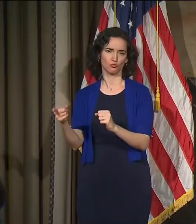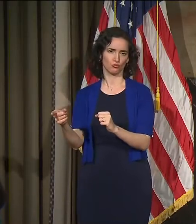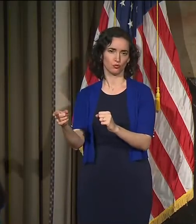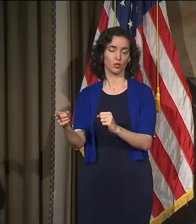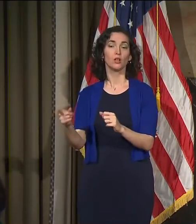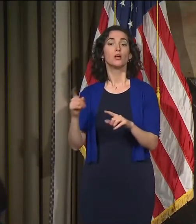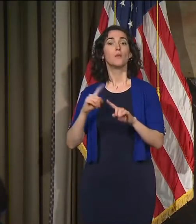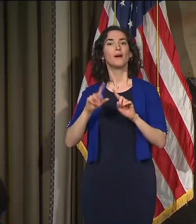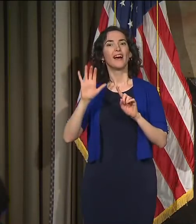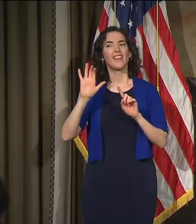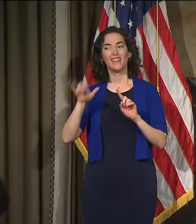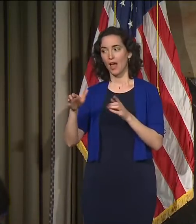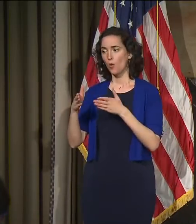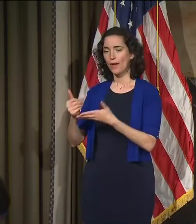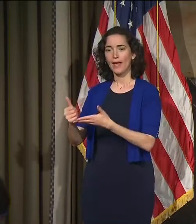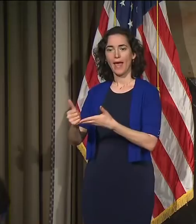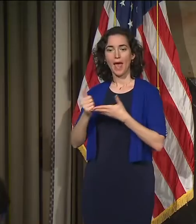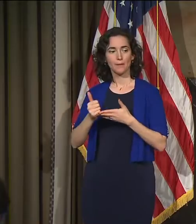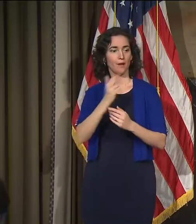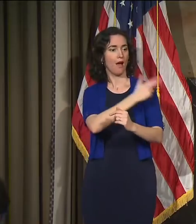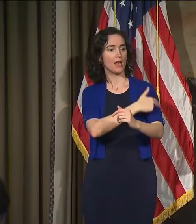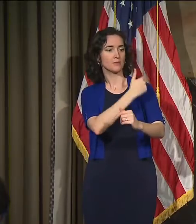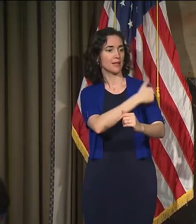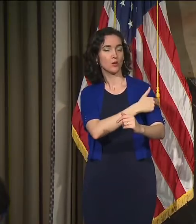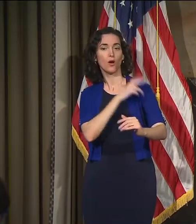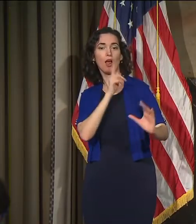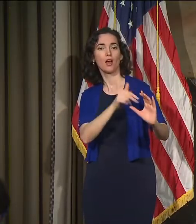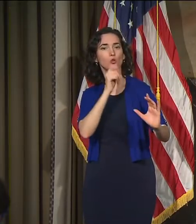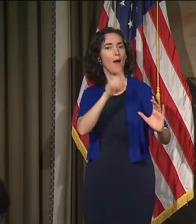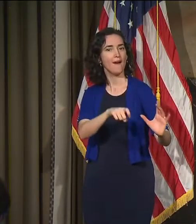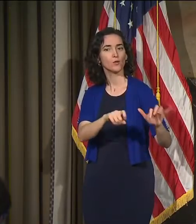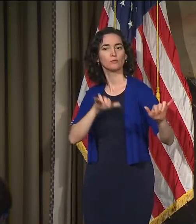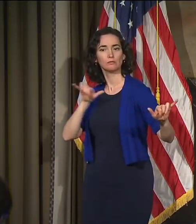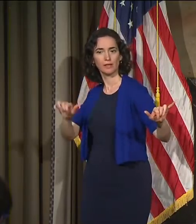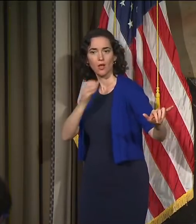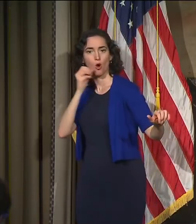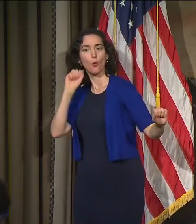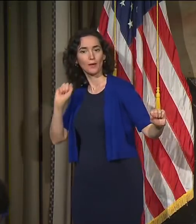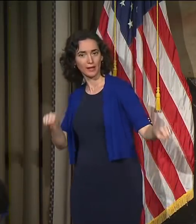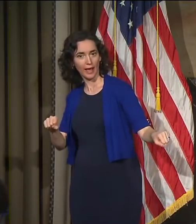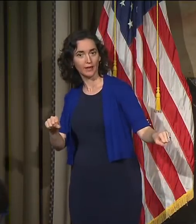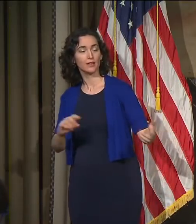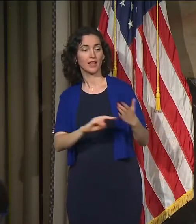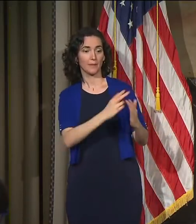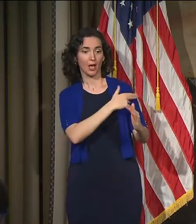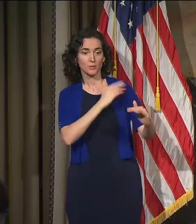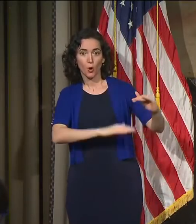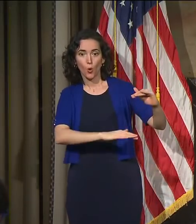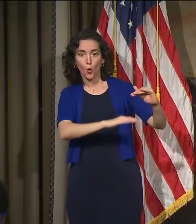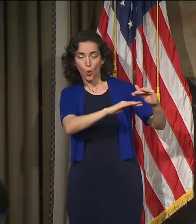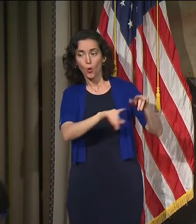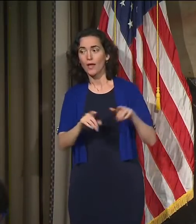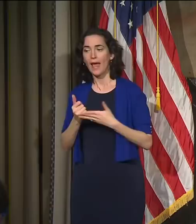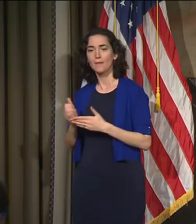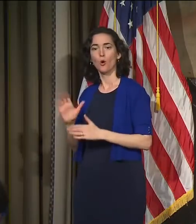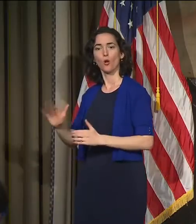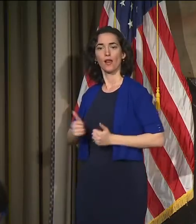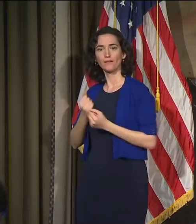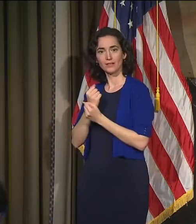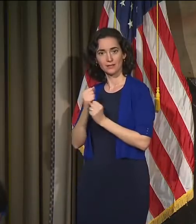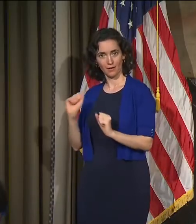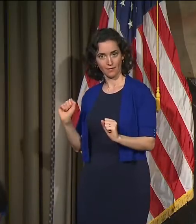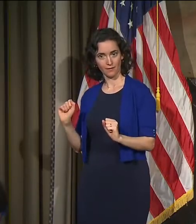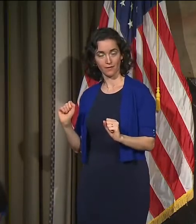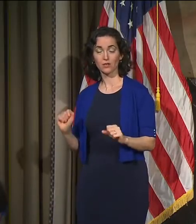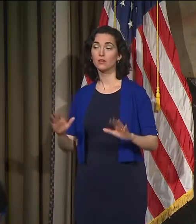to keep people out of the hospital, to preserve the hospital capacity, and to save lives. So I am